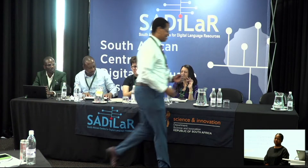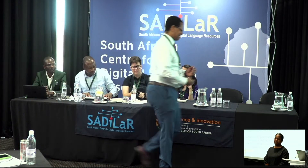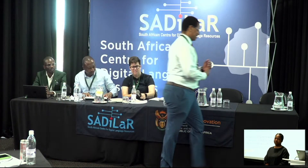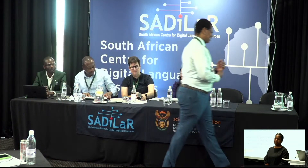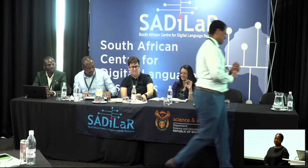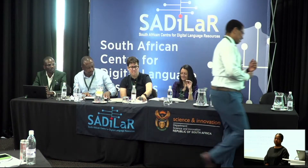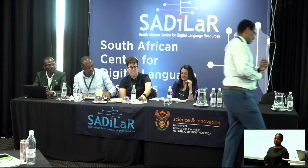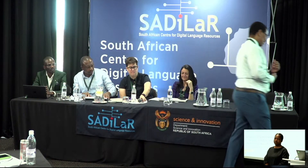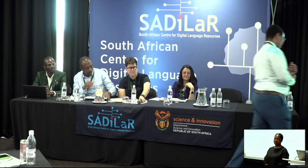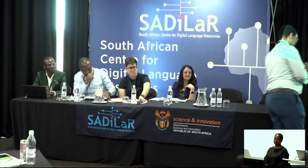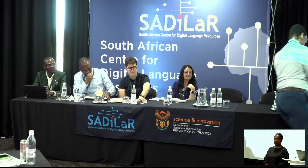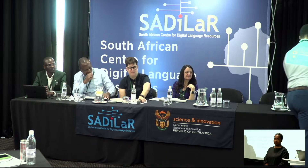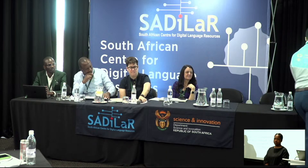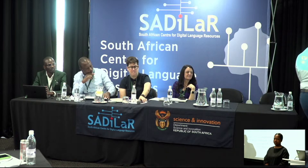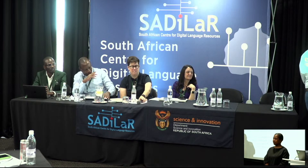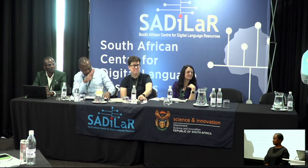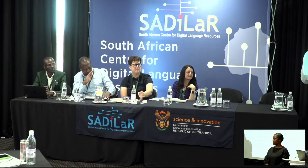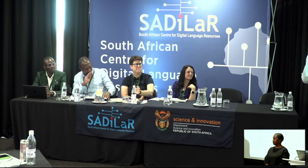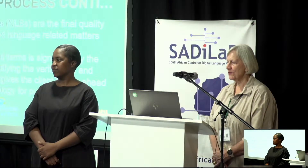Is it on?